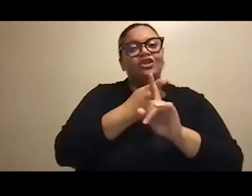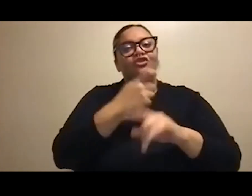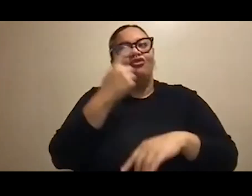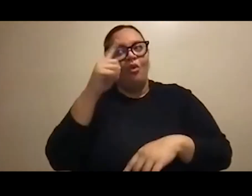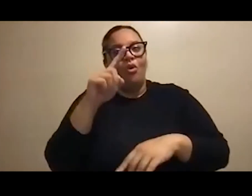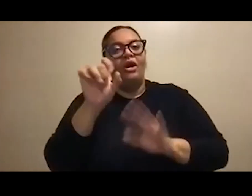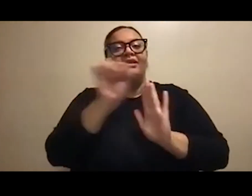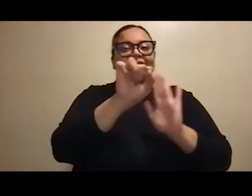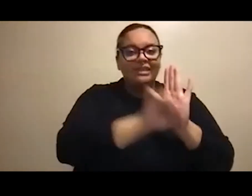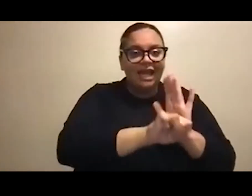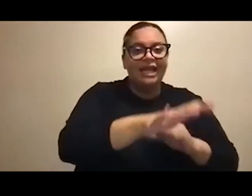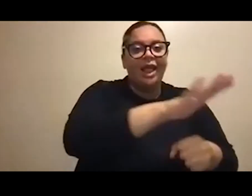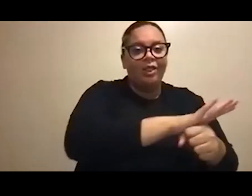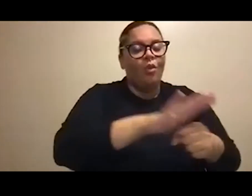also